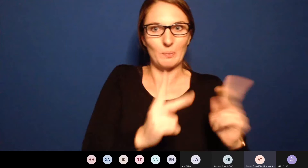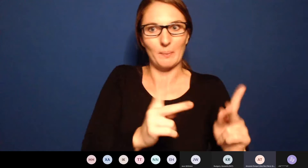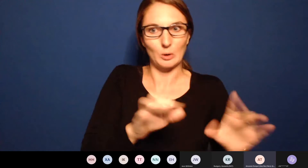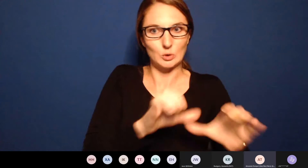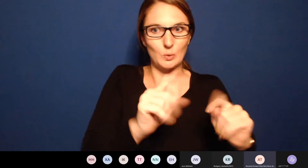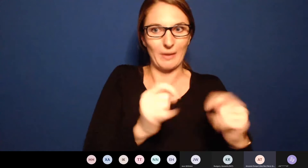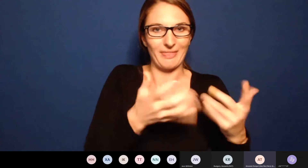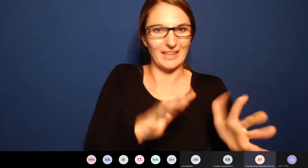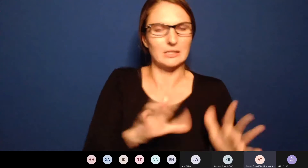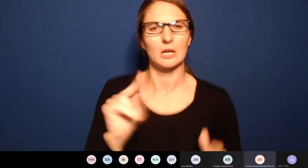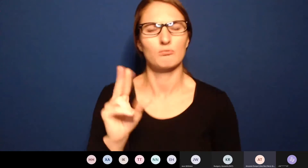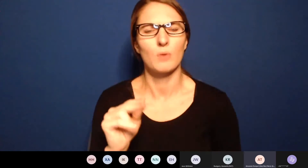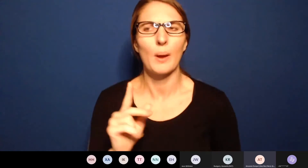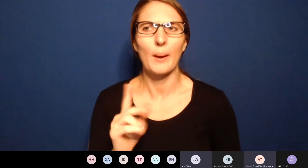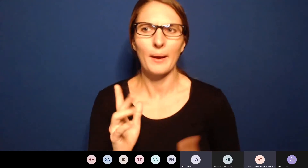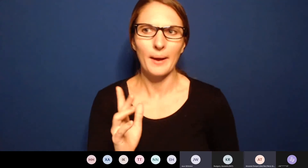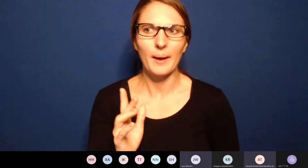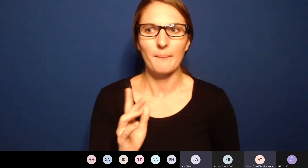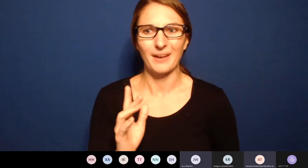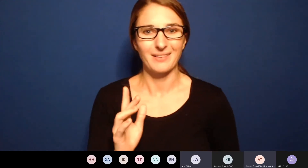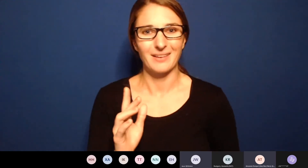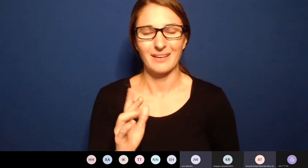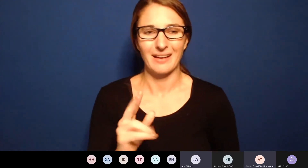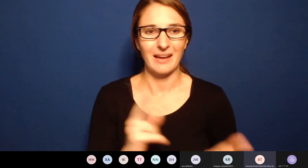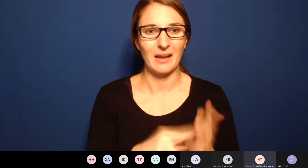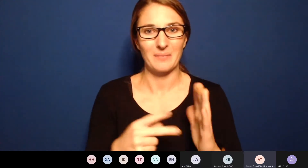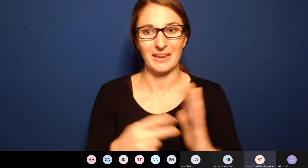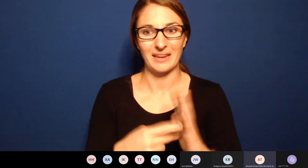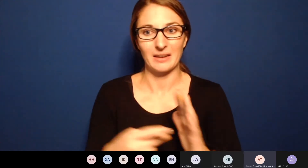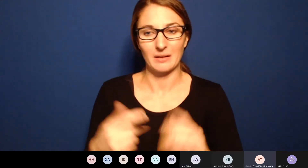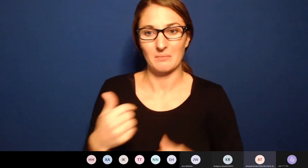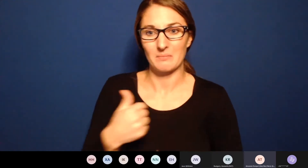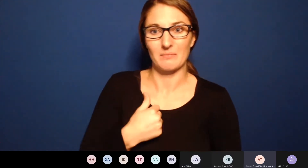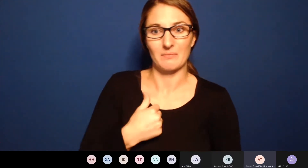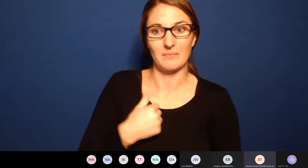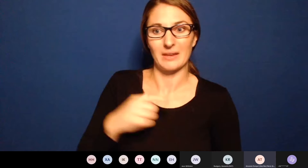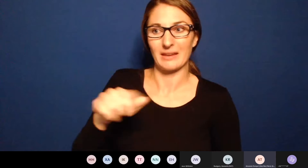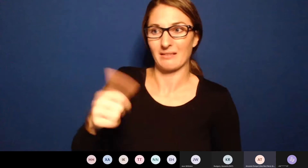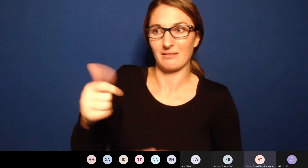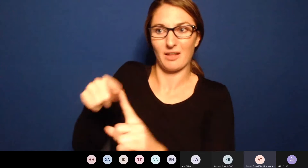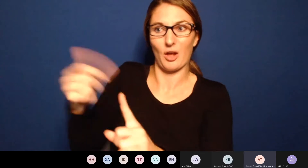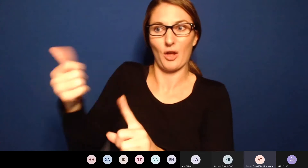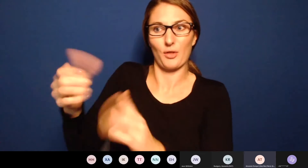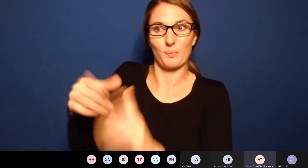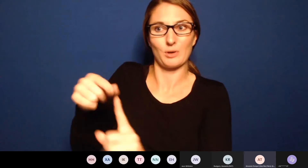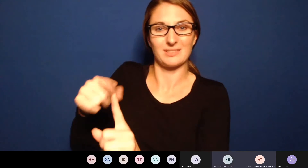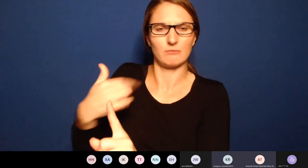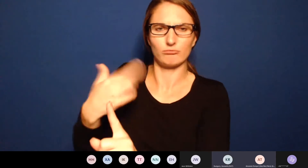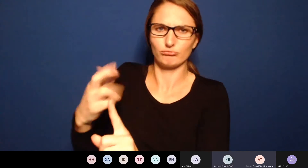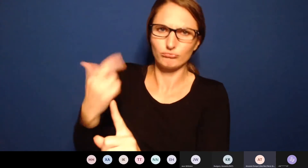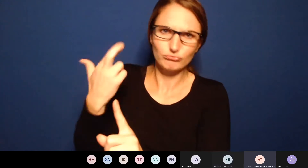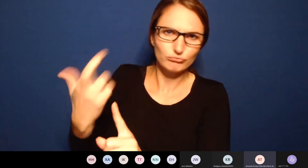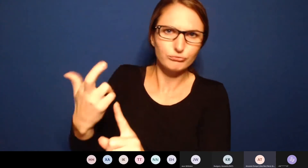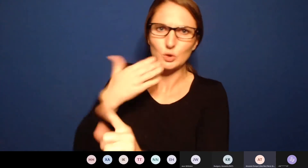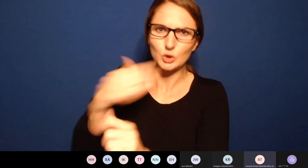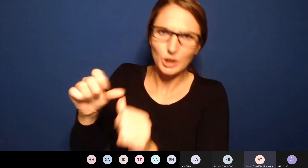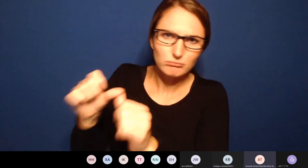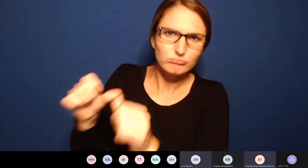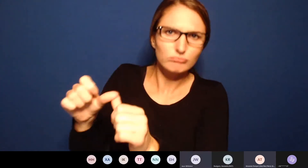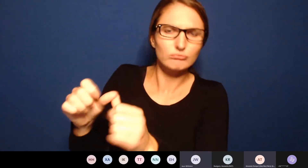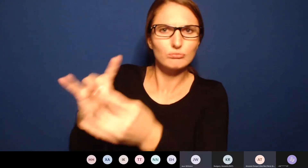I mean, Donna used to have a constant relationship with her council member, and we want to be able to